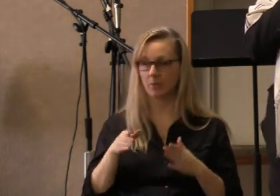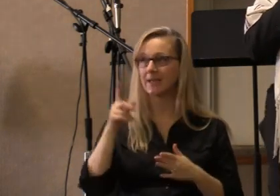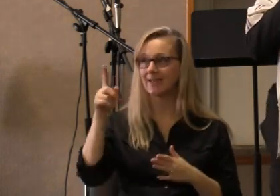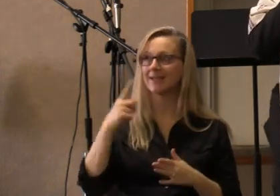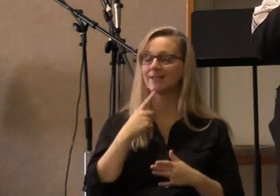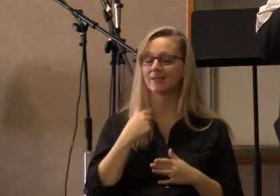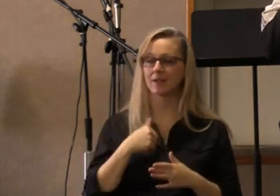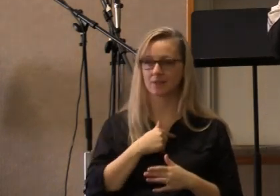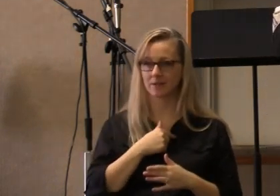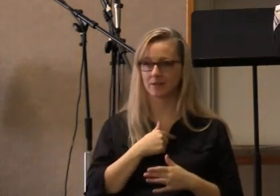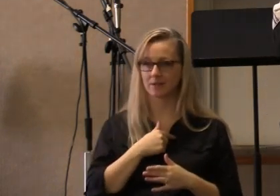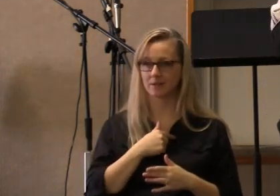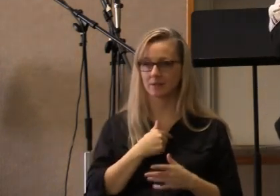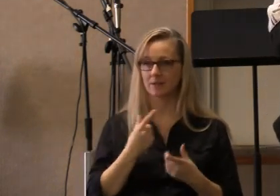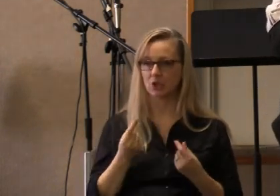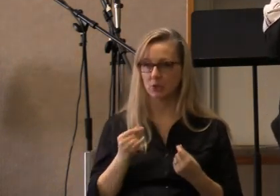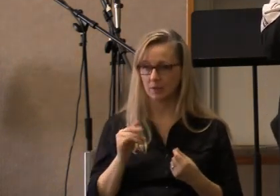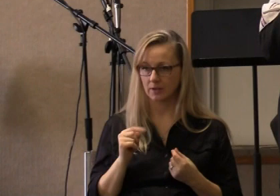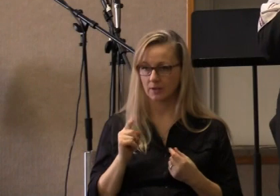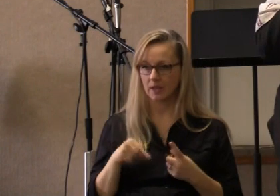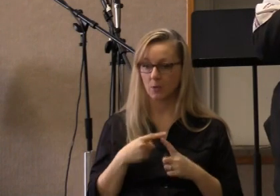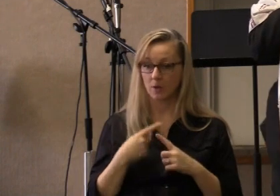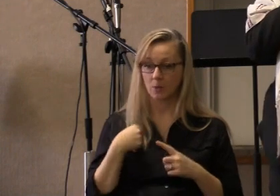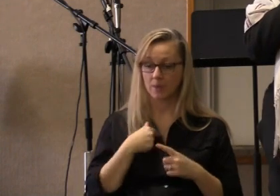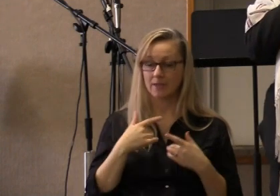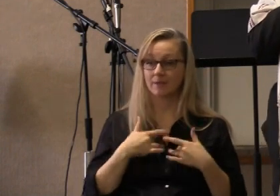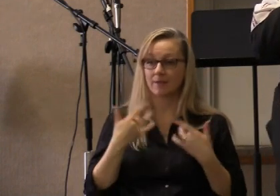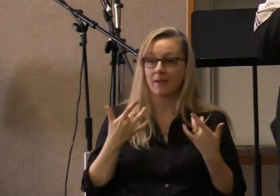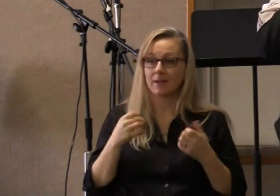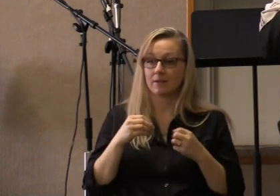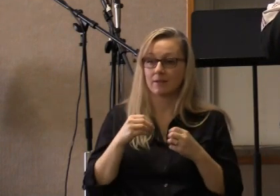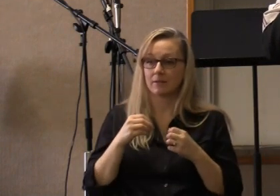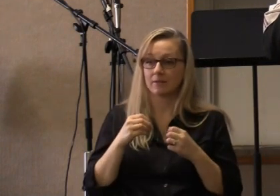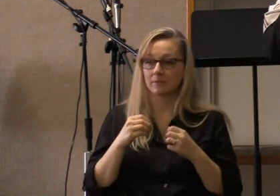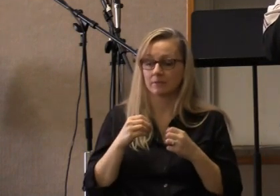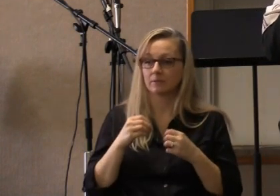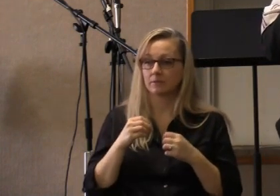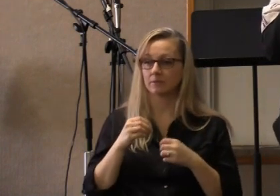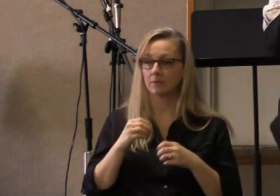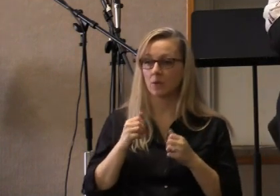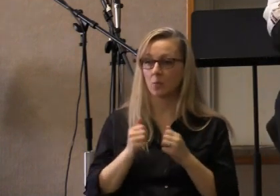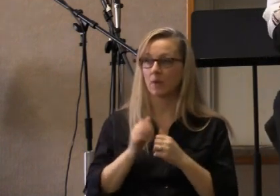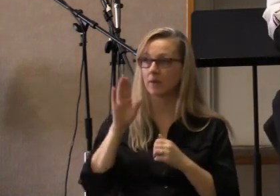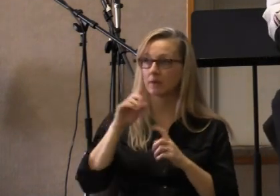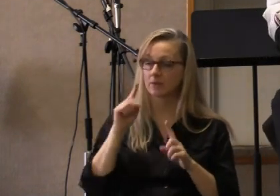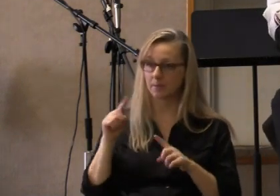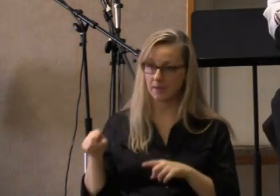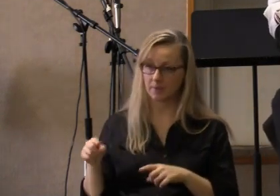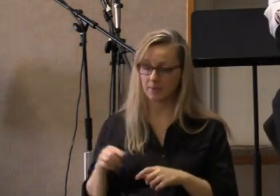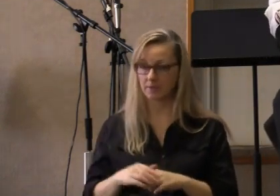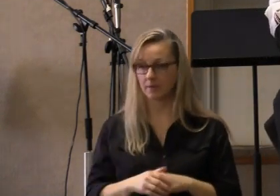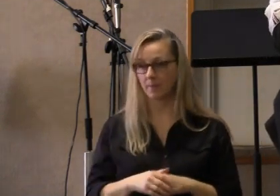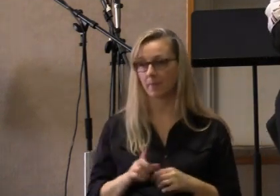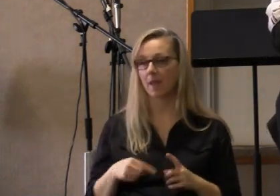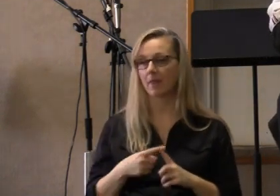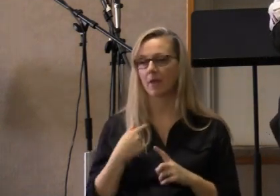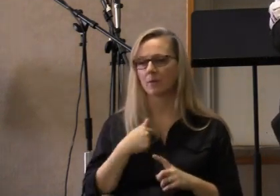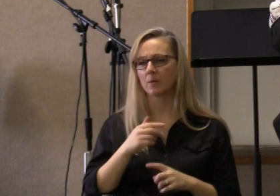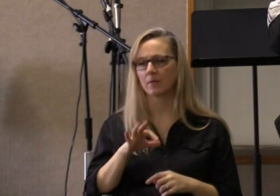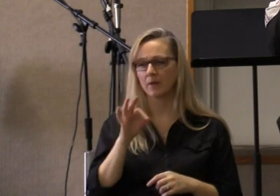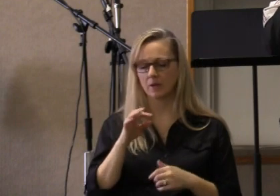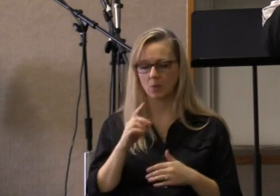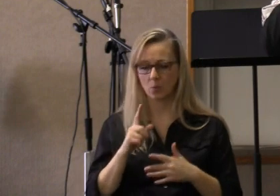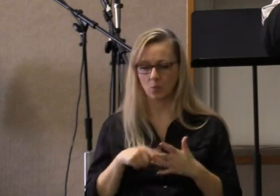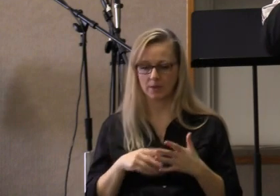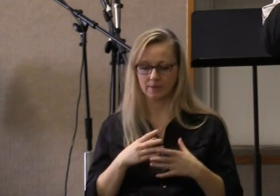is, and when we delight in him. And when this happens, we will find that what is in our heart is no longer